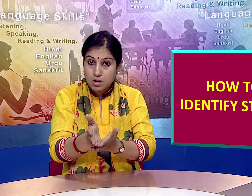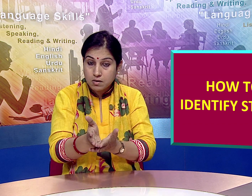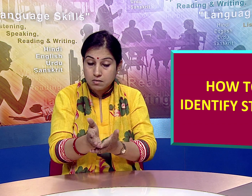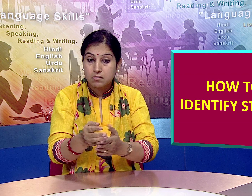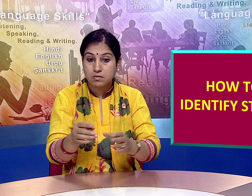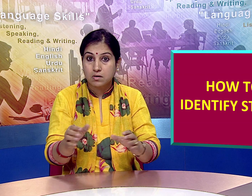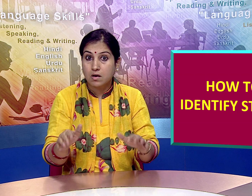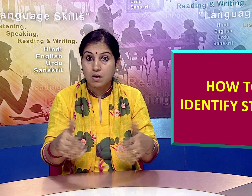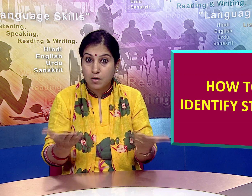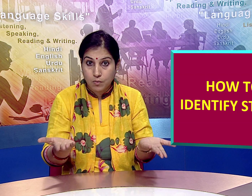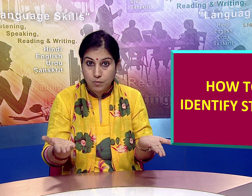can be done